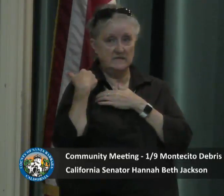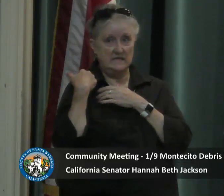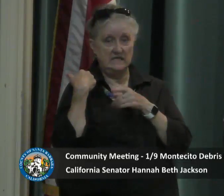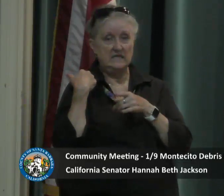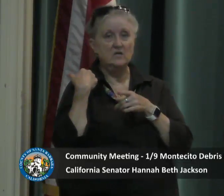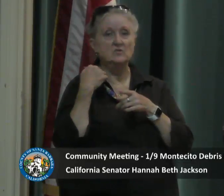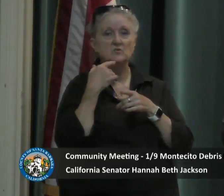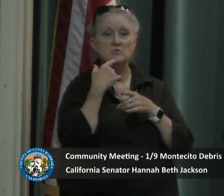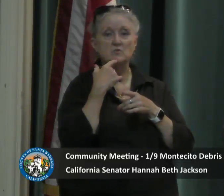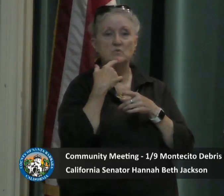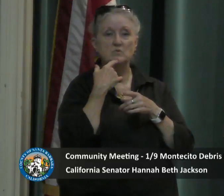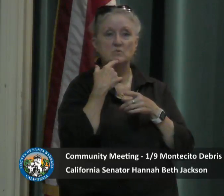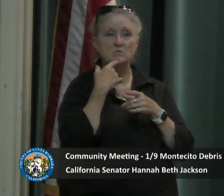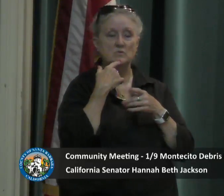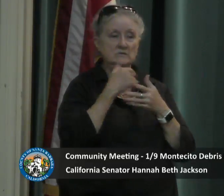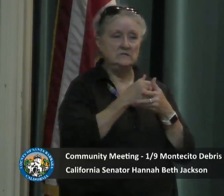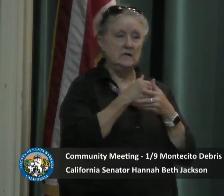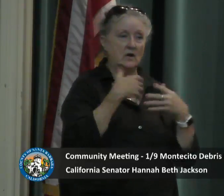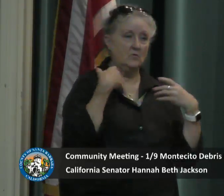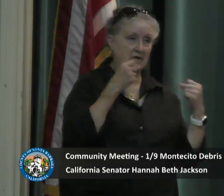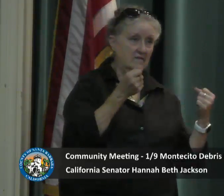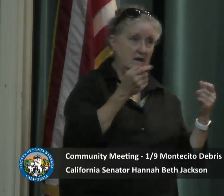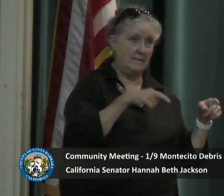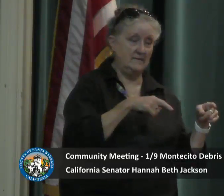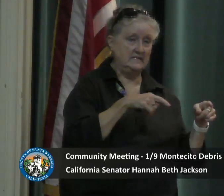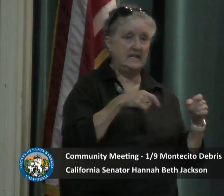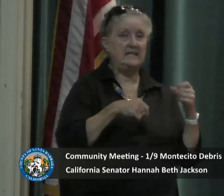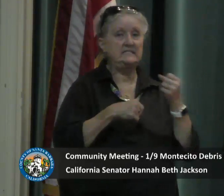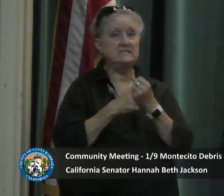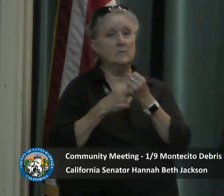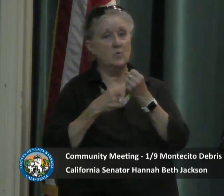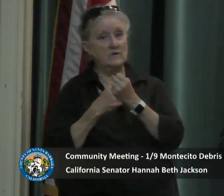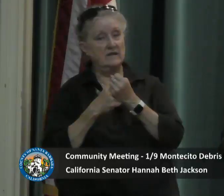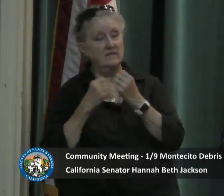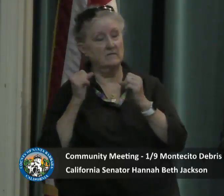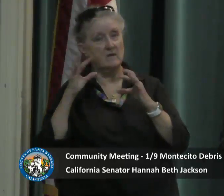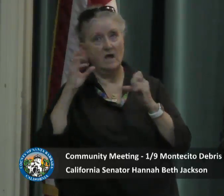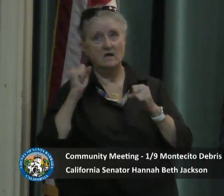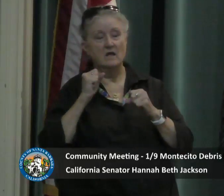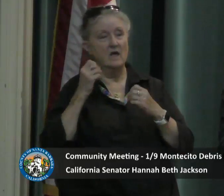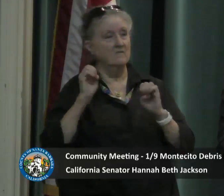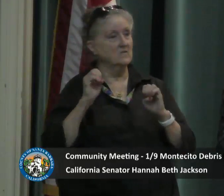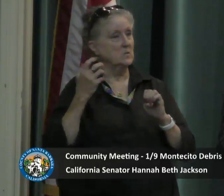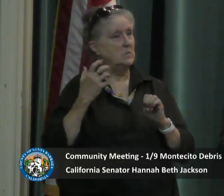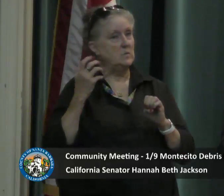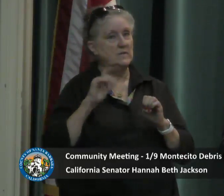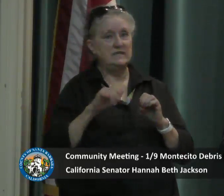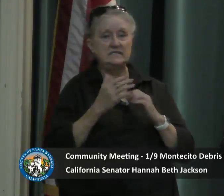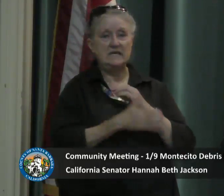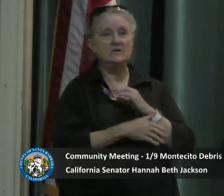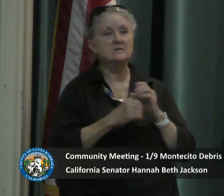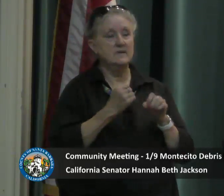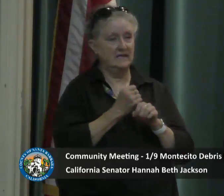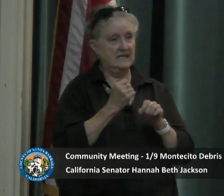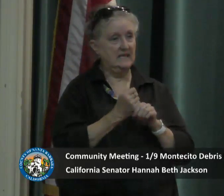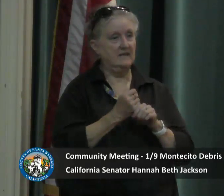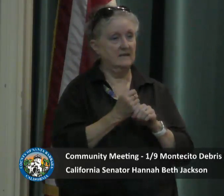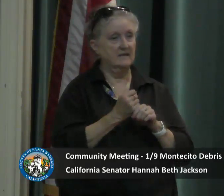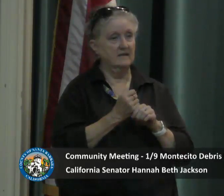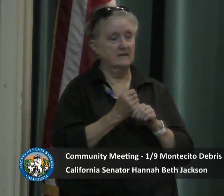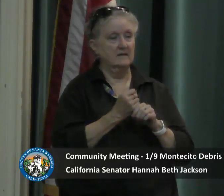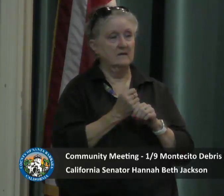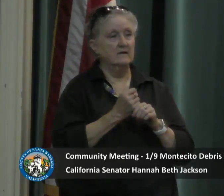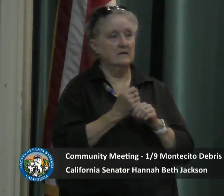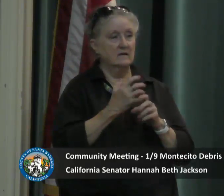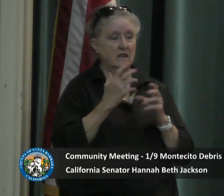that recovery takes place and is supporting the extraordinary efforts that this county is making, unbelievable